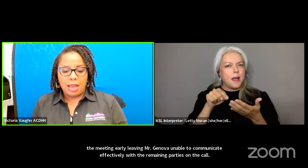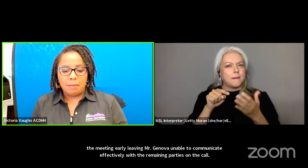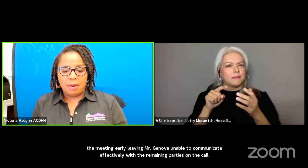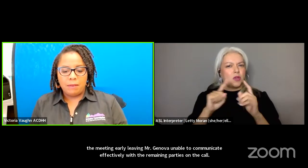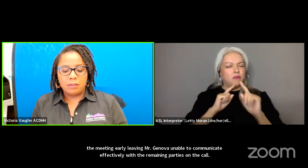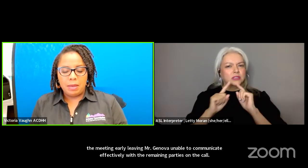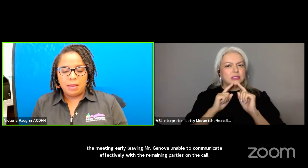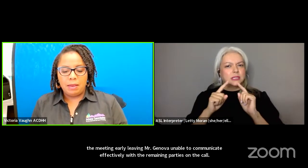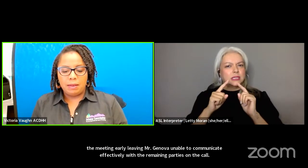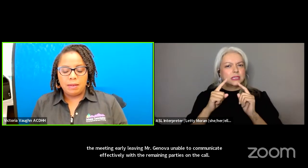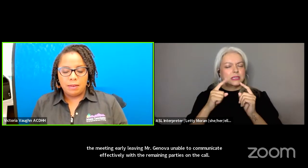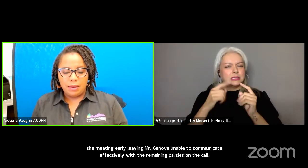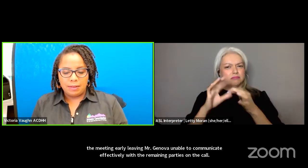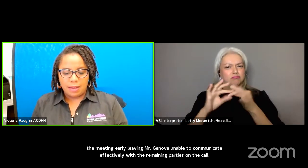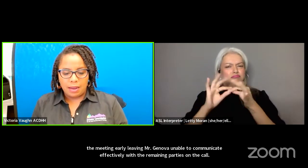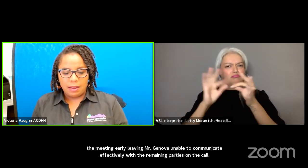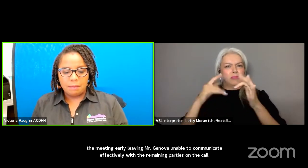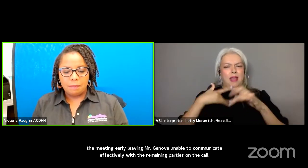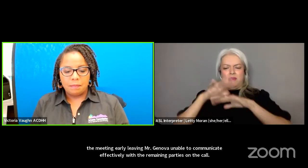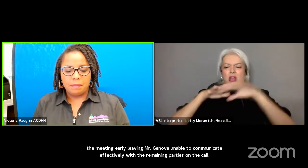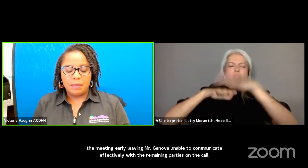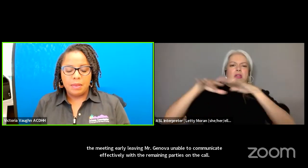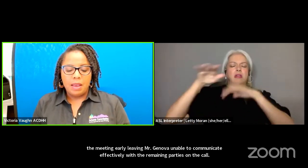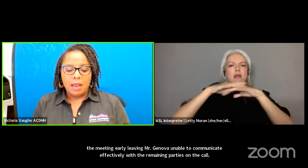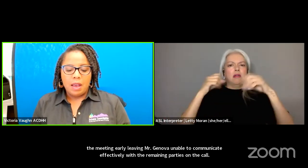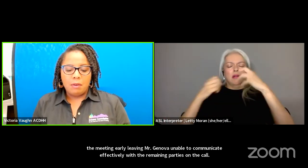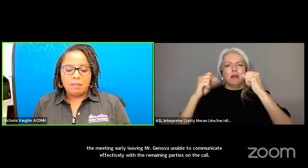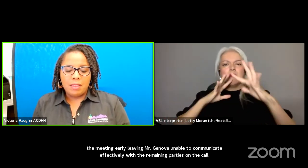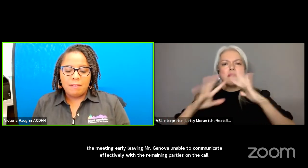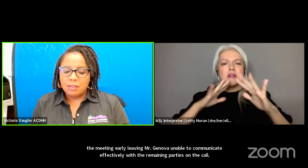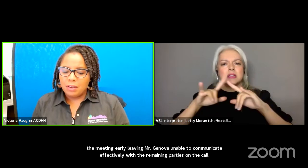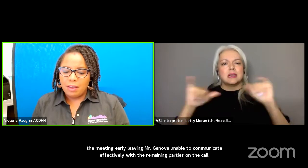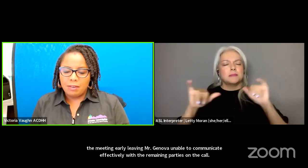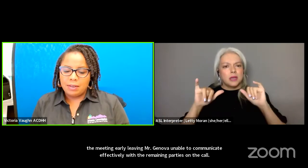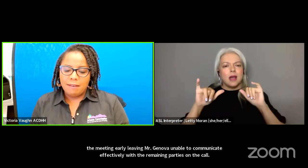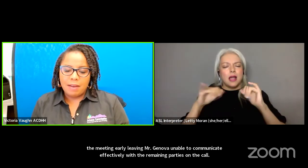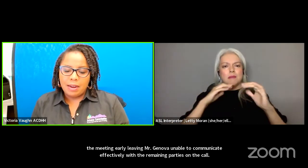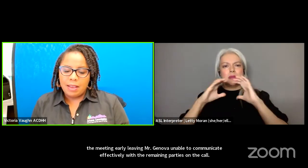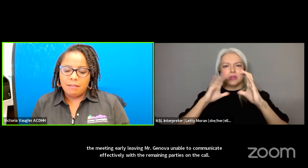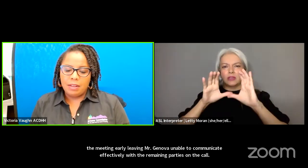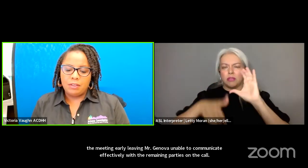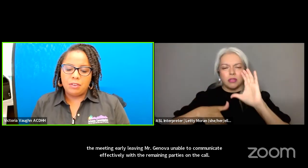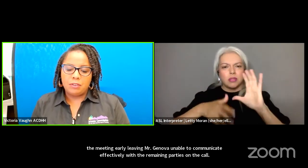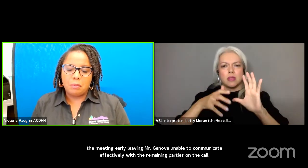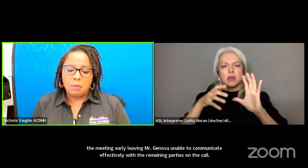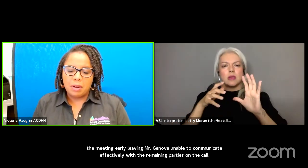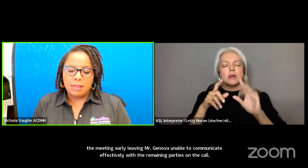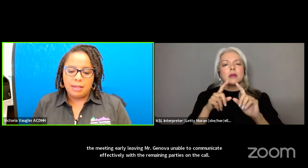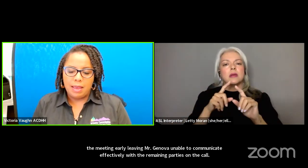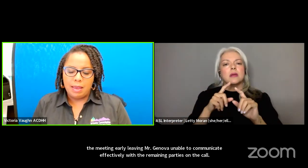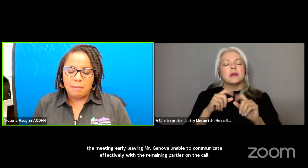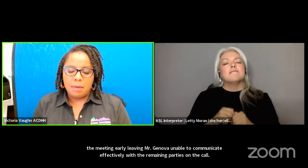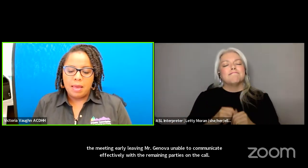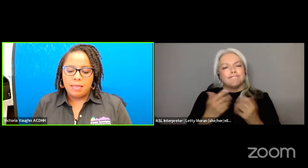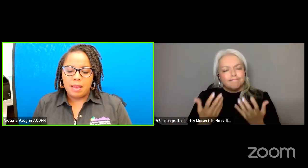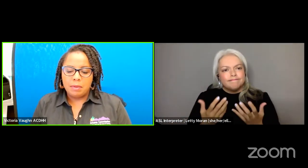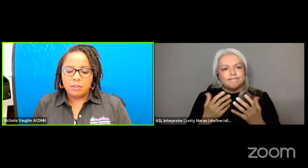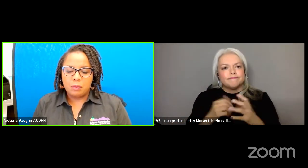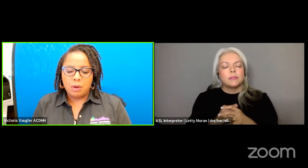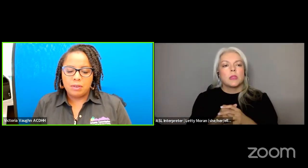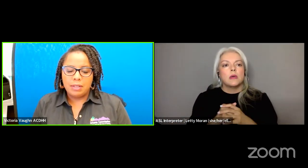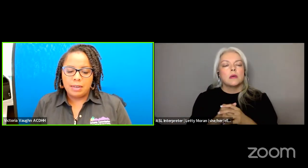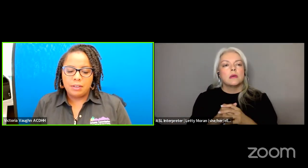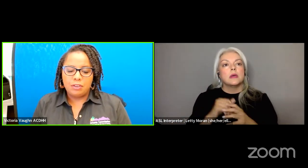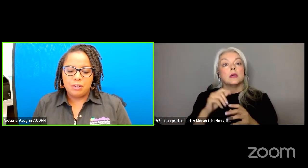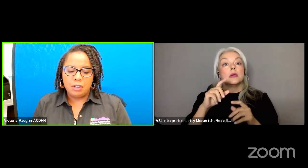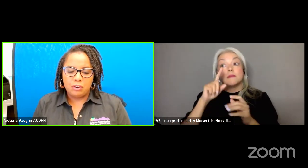an overlap of speaking and signing. However, the investigator did not find evidence to support the claim that